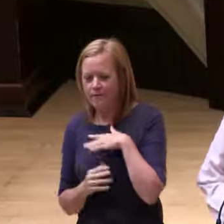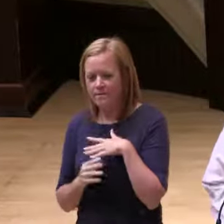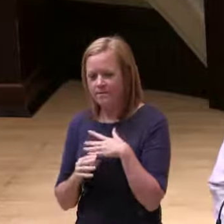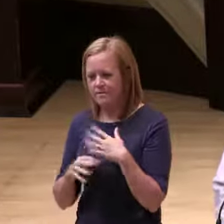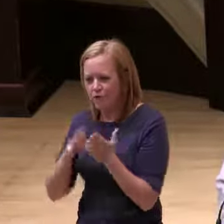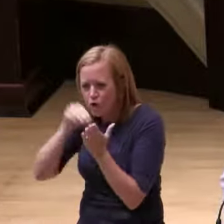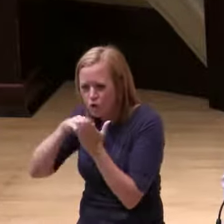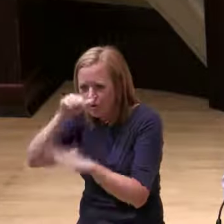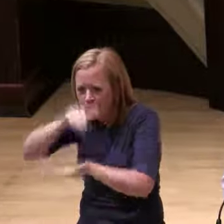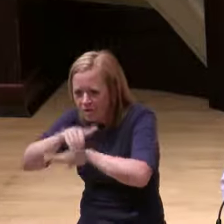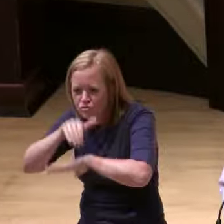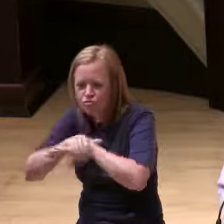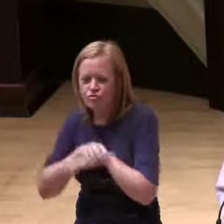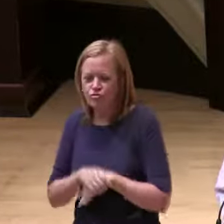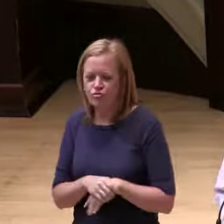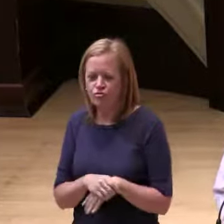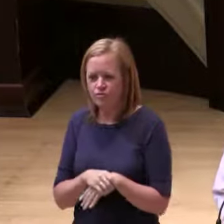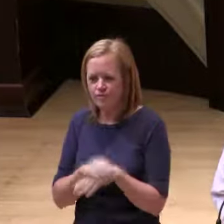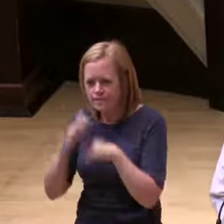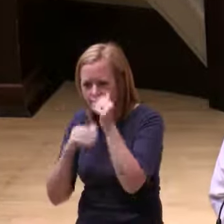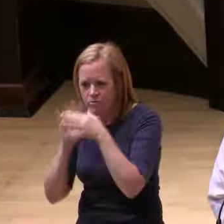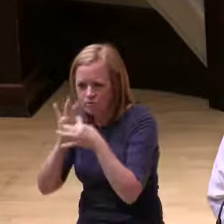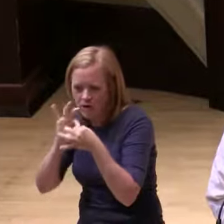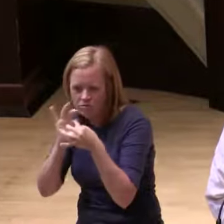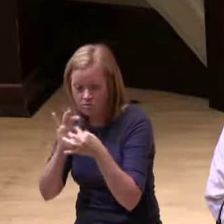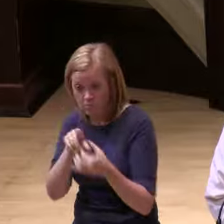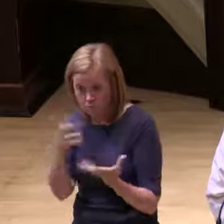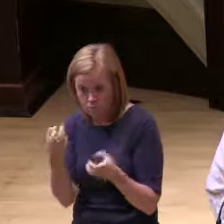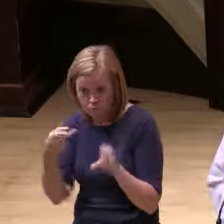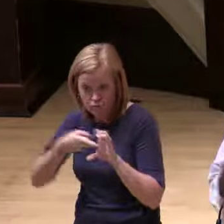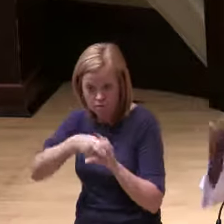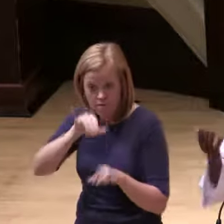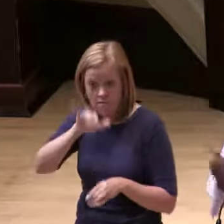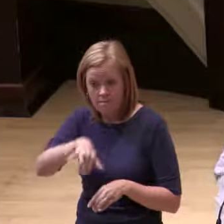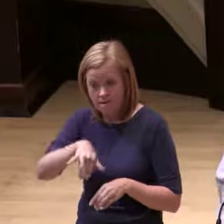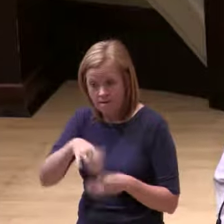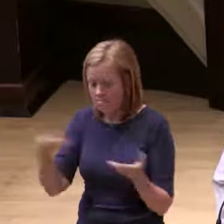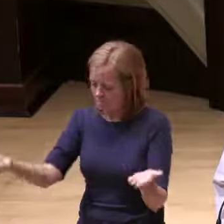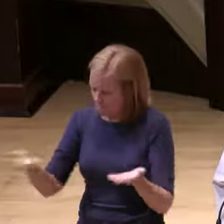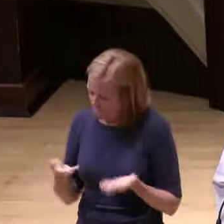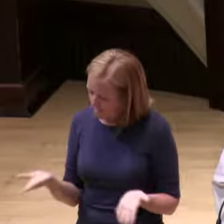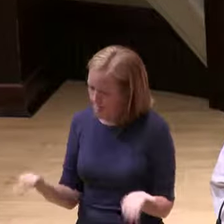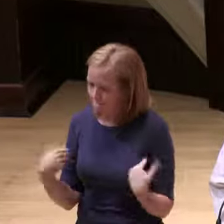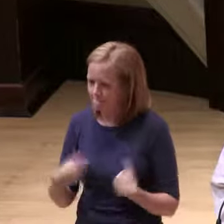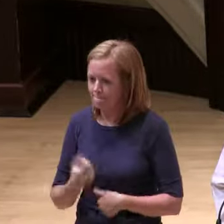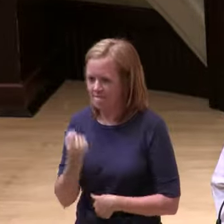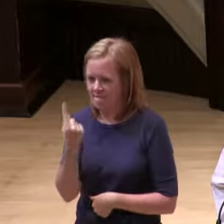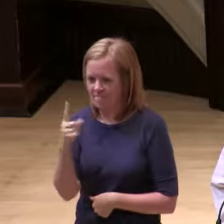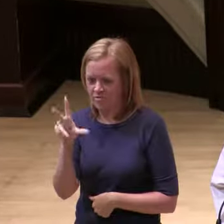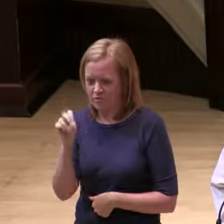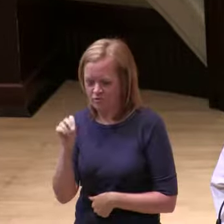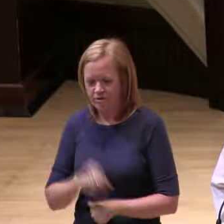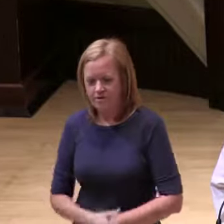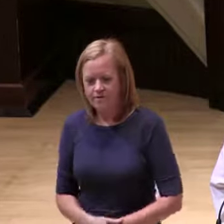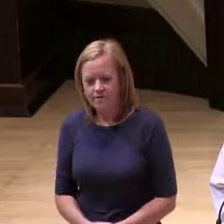build relationships. So if you're interested in being part of that beautiful ministry, know that you are welcome to join us today at